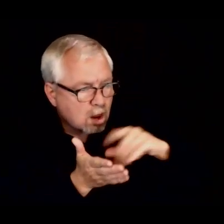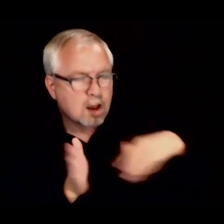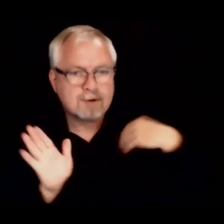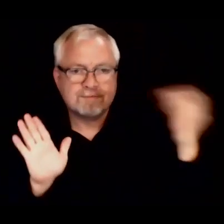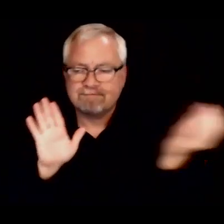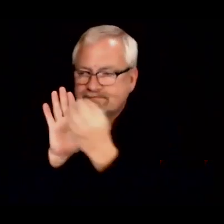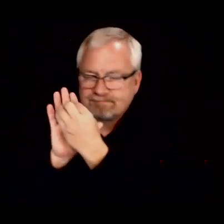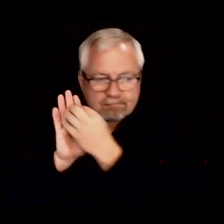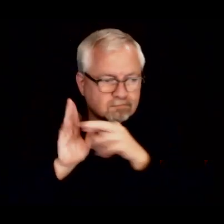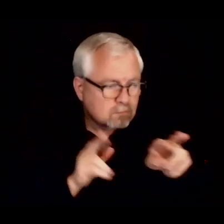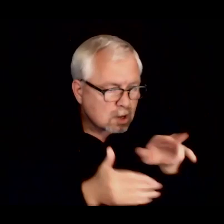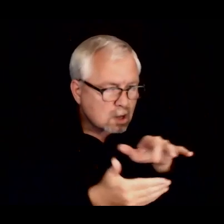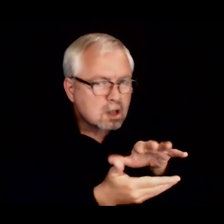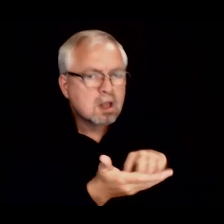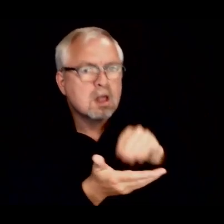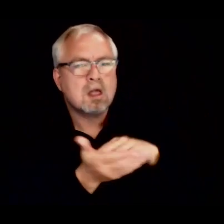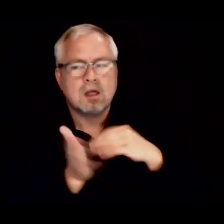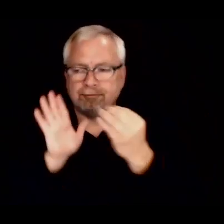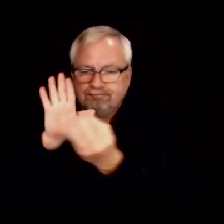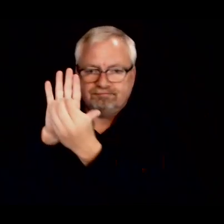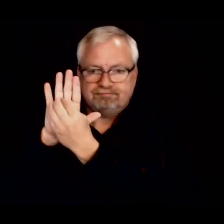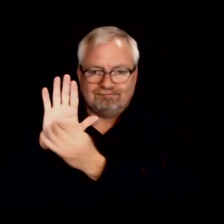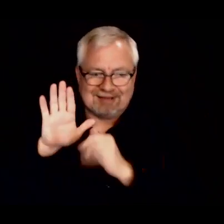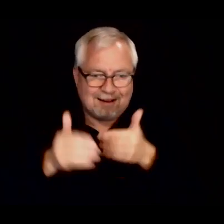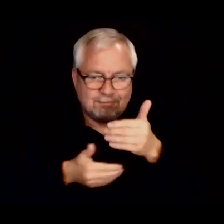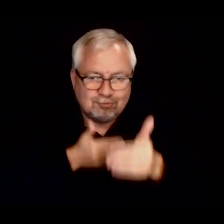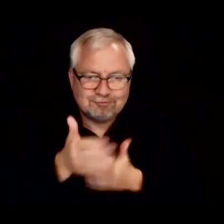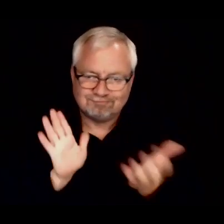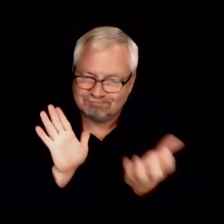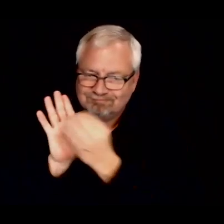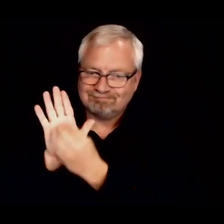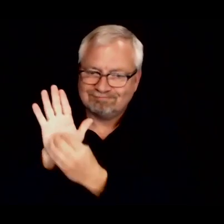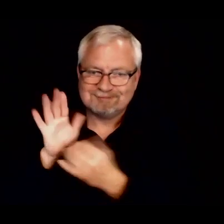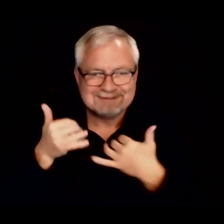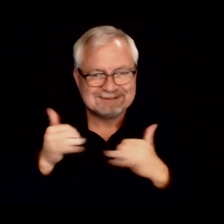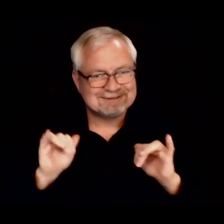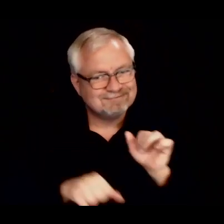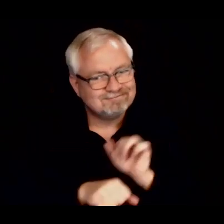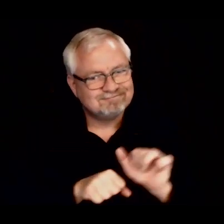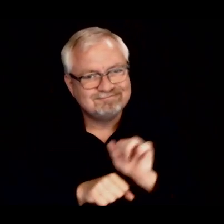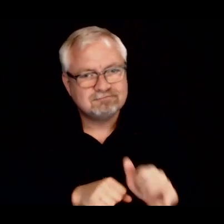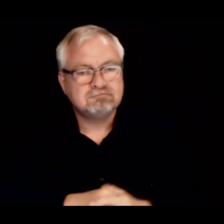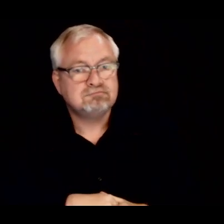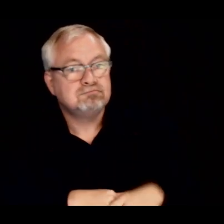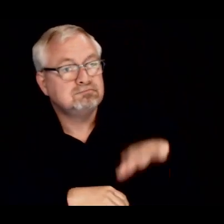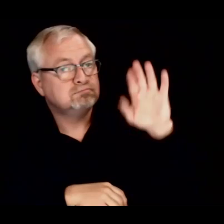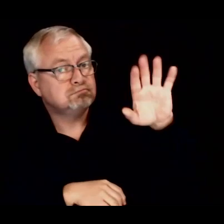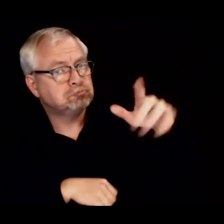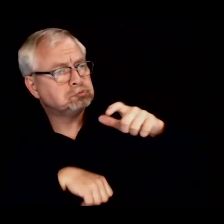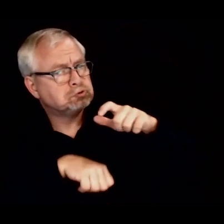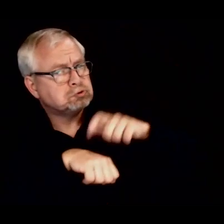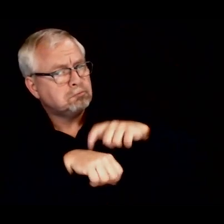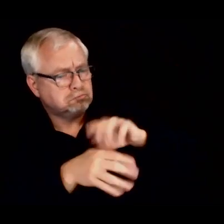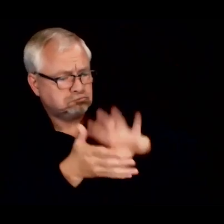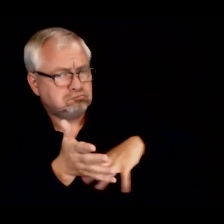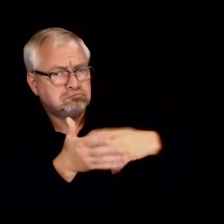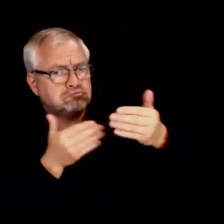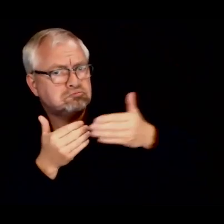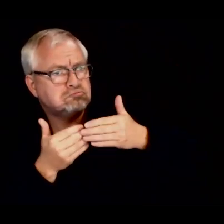process. But is the timetable reflected in this note to parents of late July? Is that what you're aiming toward in terms